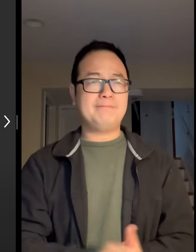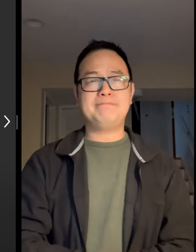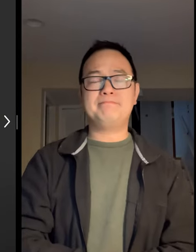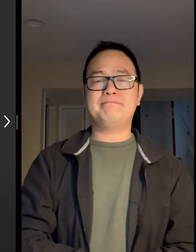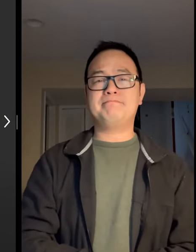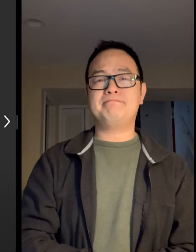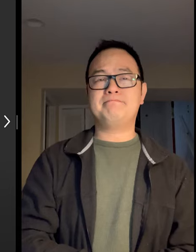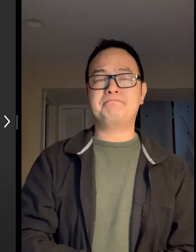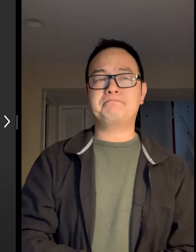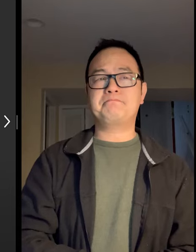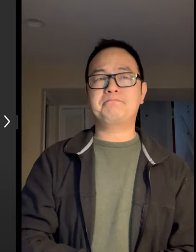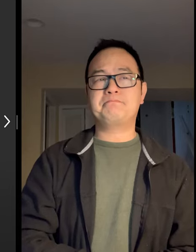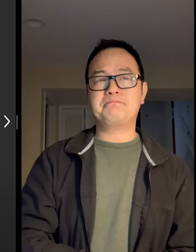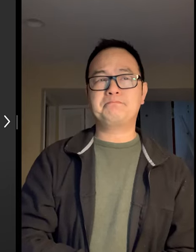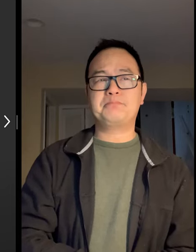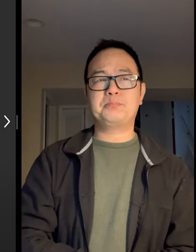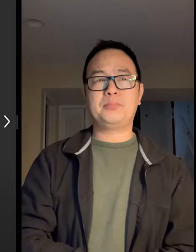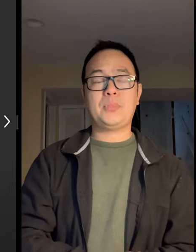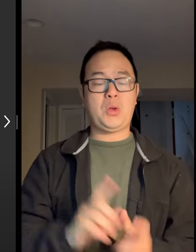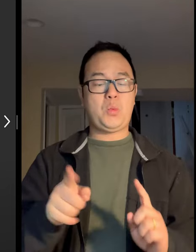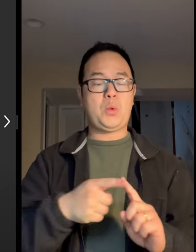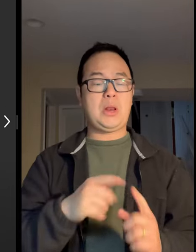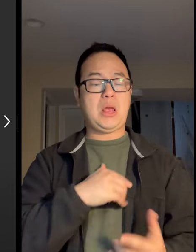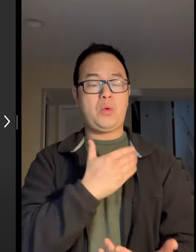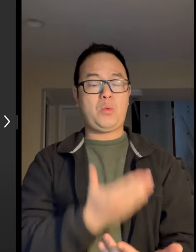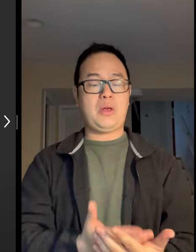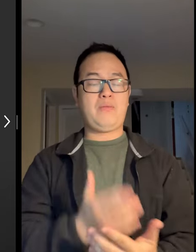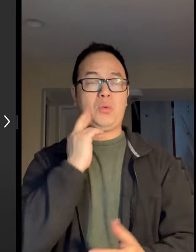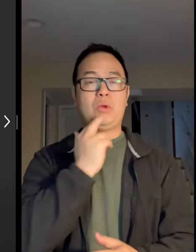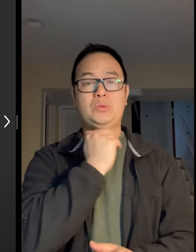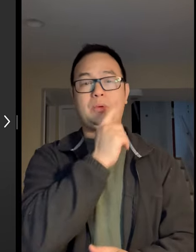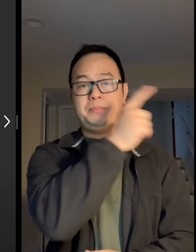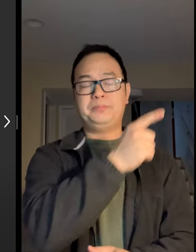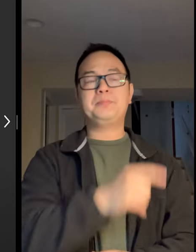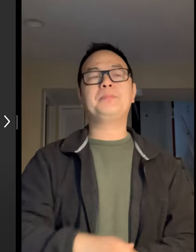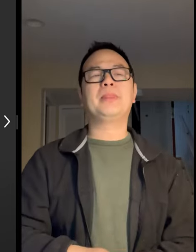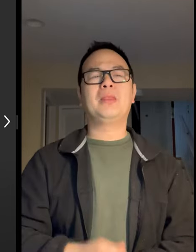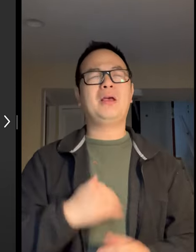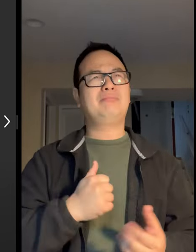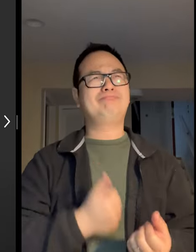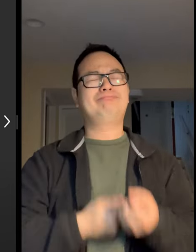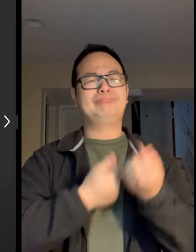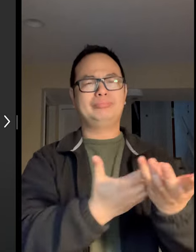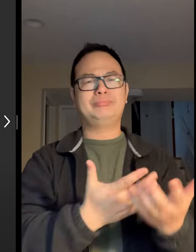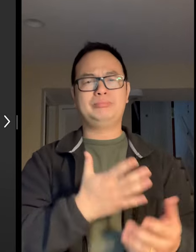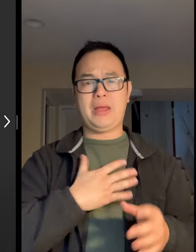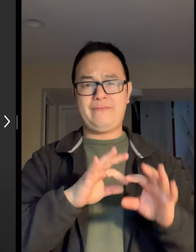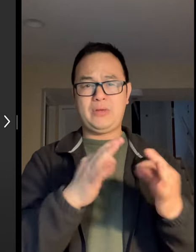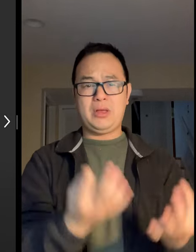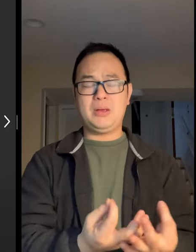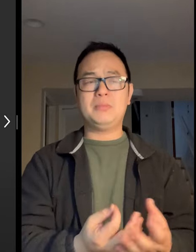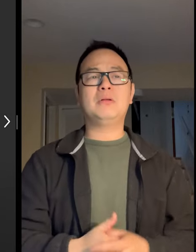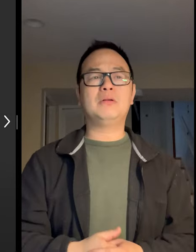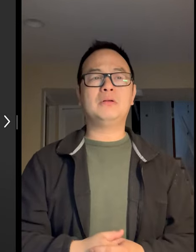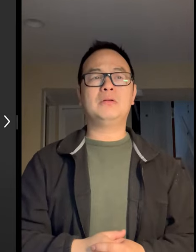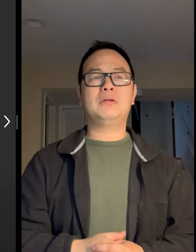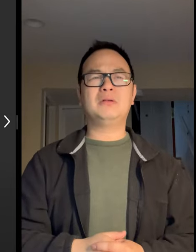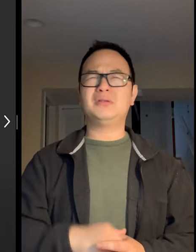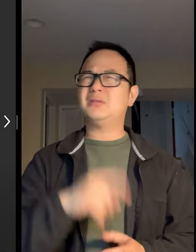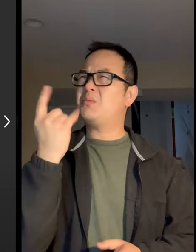When I arrived back at the restaurant, I shared what had happened with my family. Is something wrong with me? I